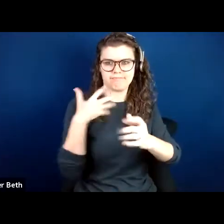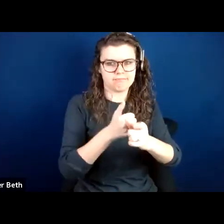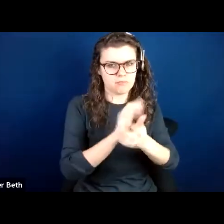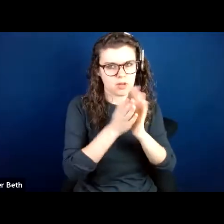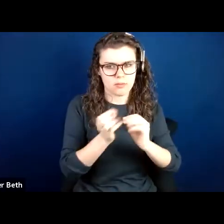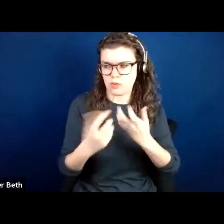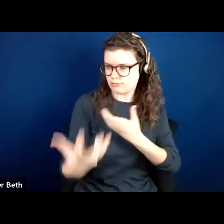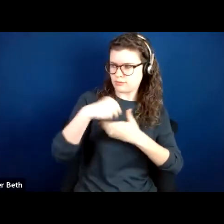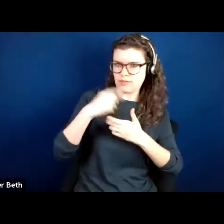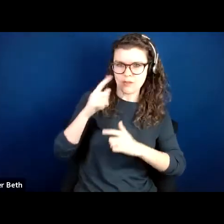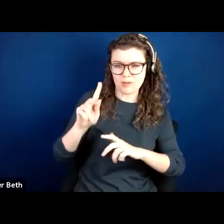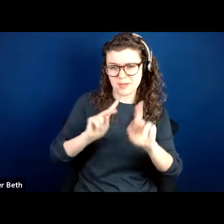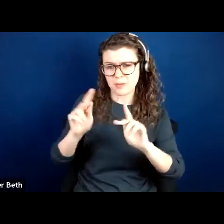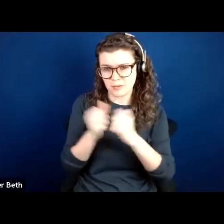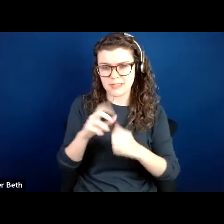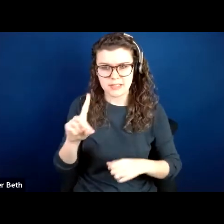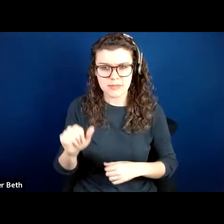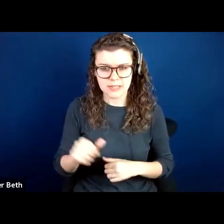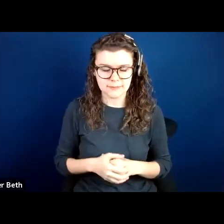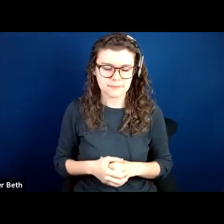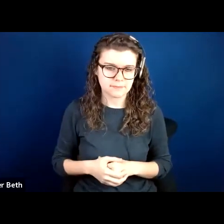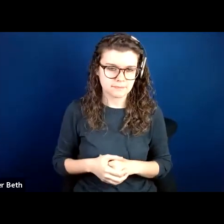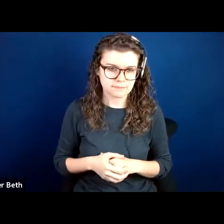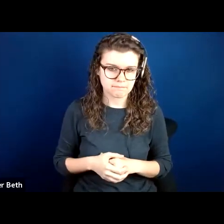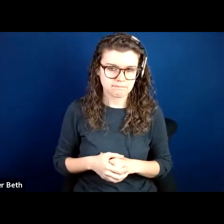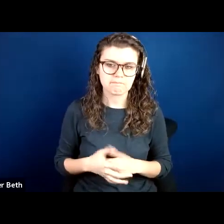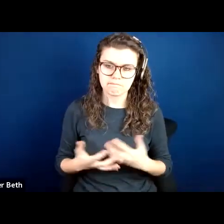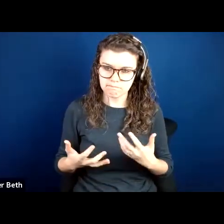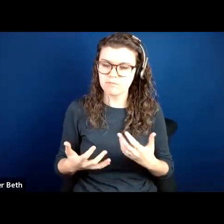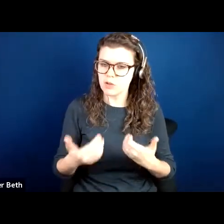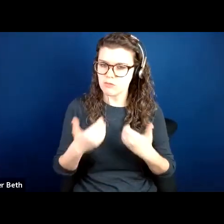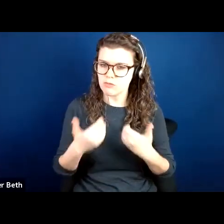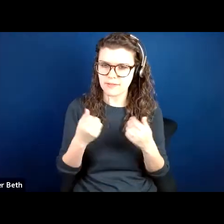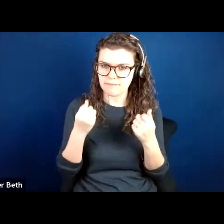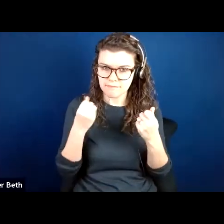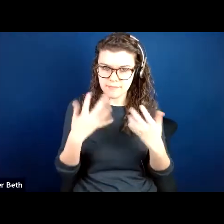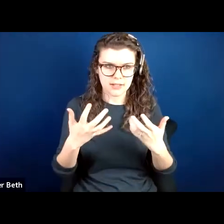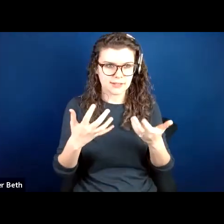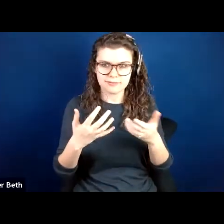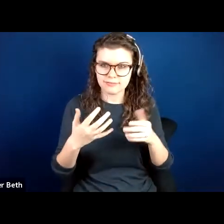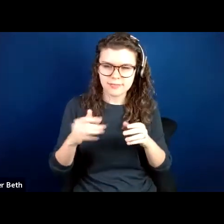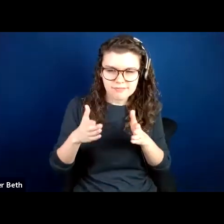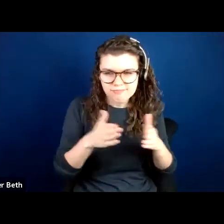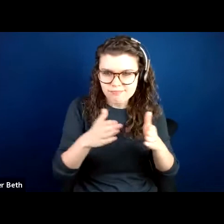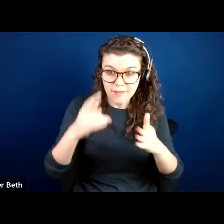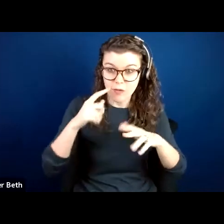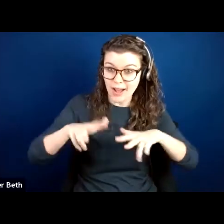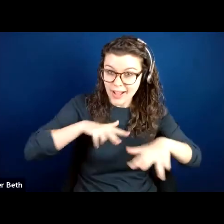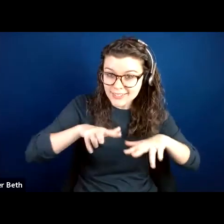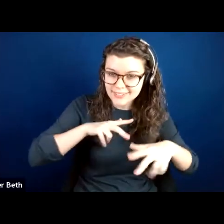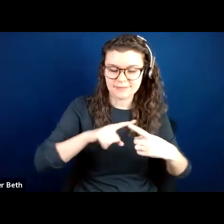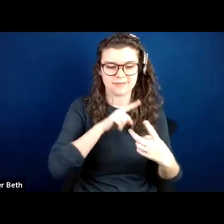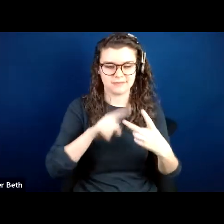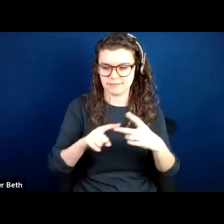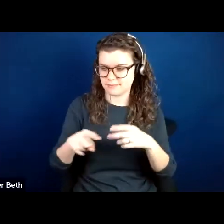inclusive and accessible. So we have lots of hiking trails,